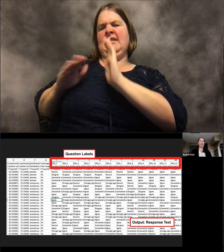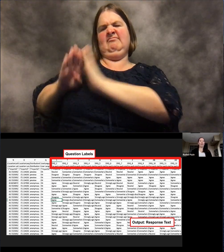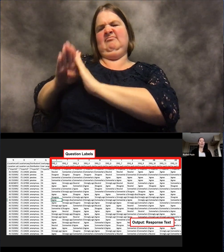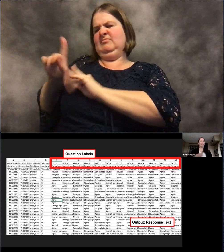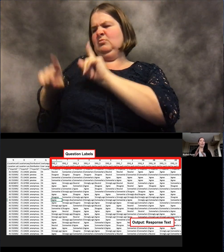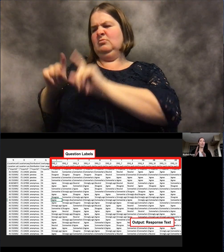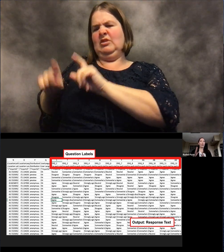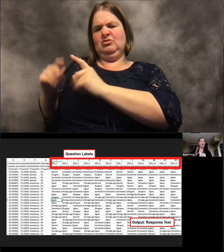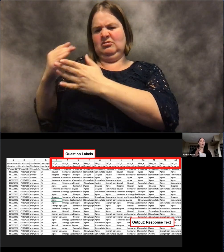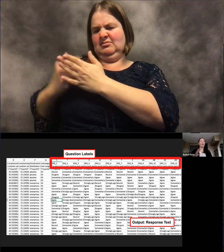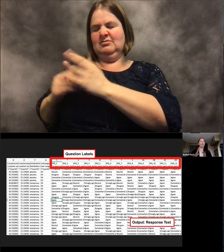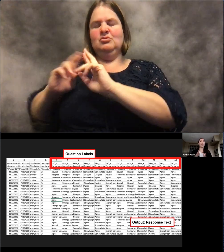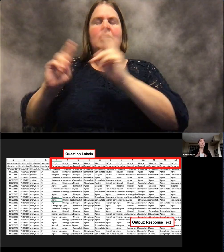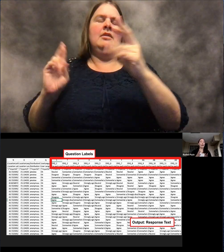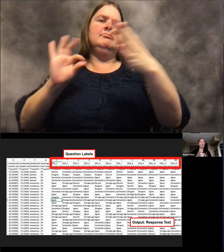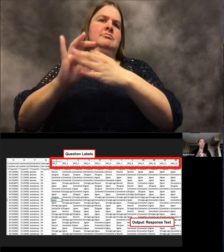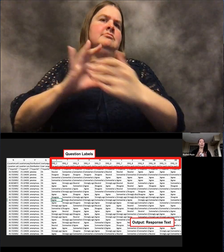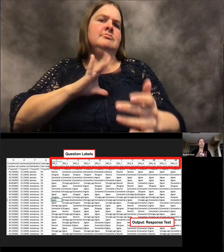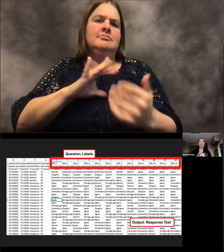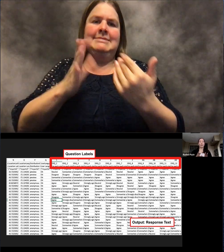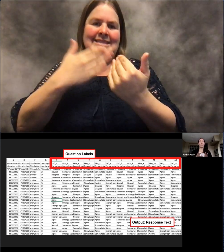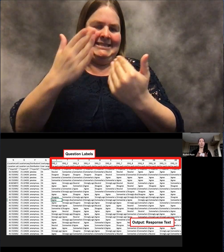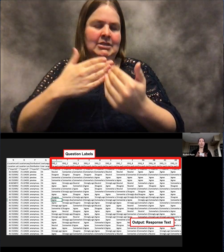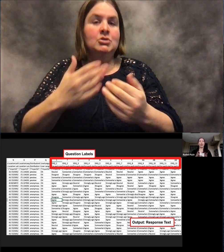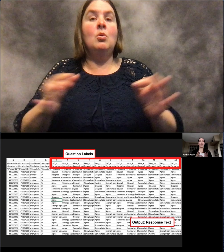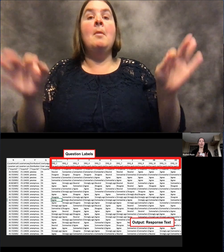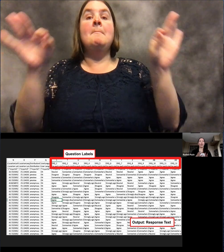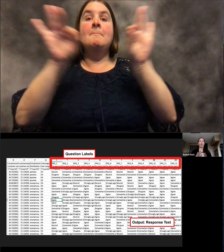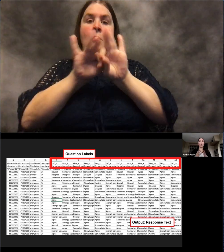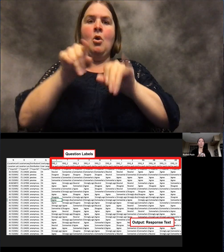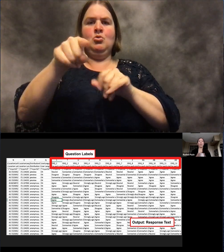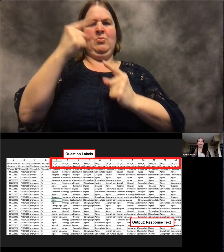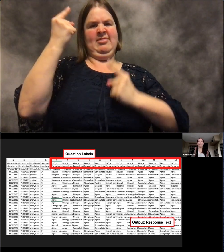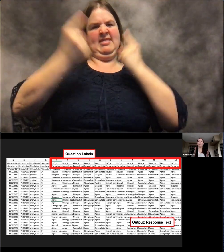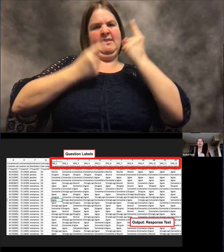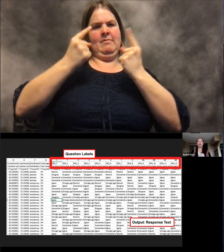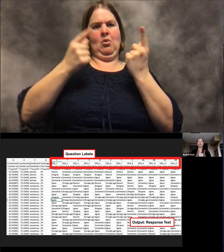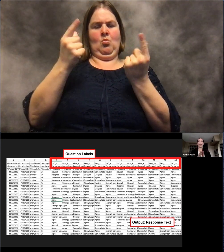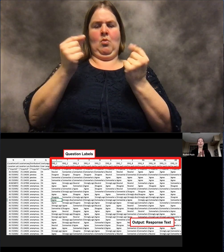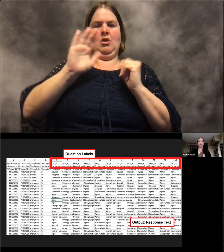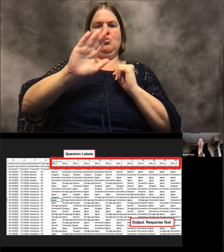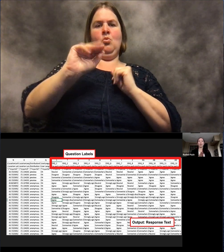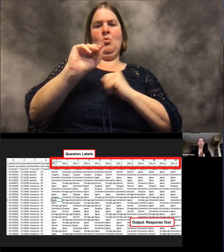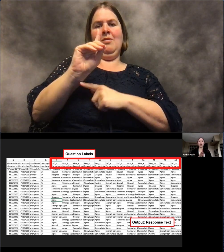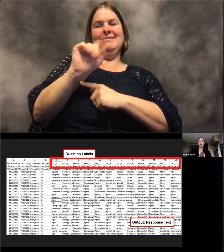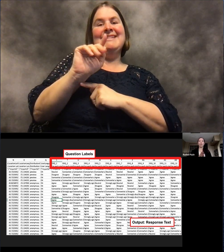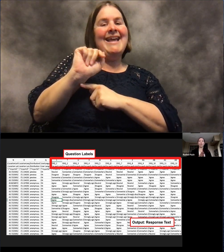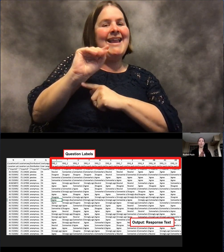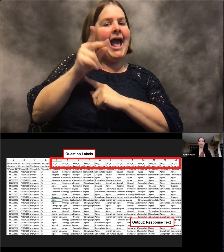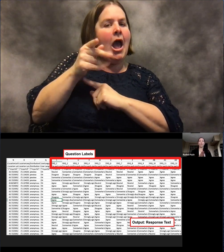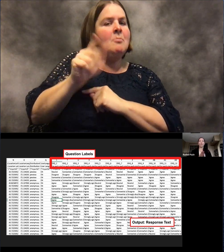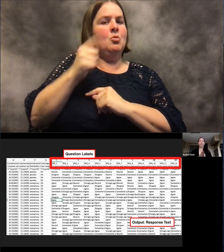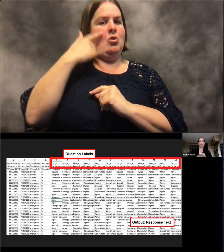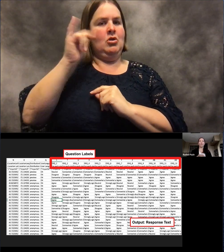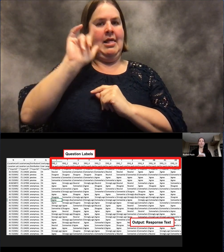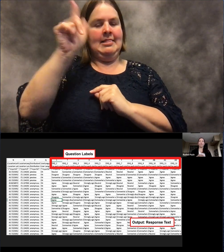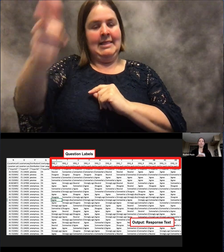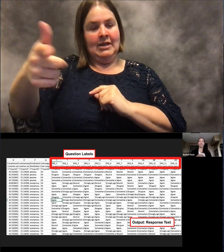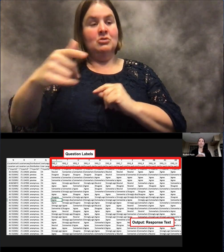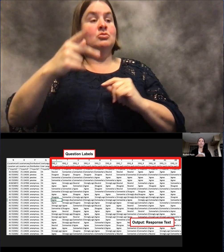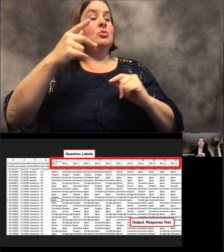suggestion to think about what your data output is going to look like when you're creating those question labels.